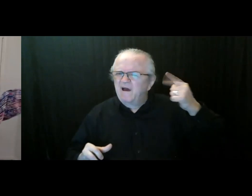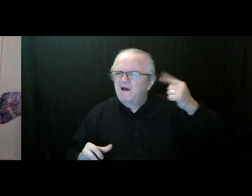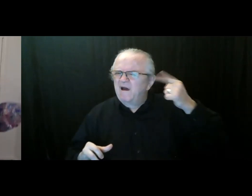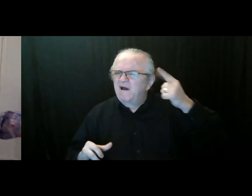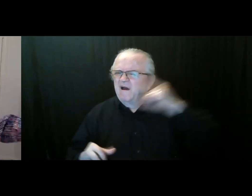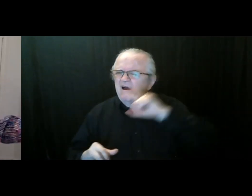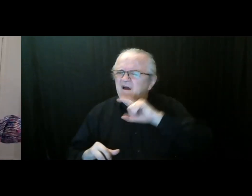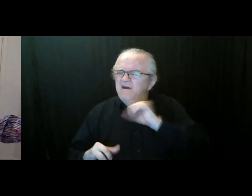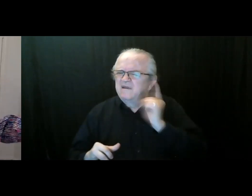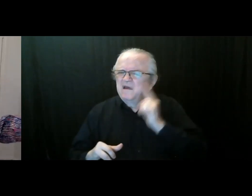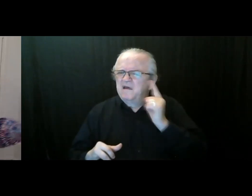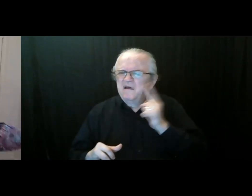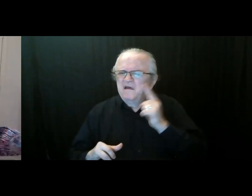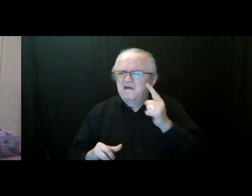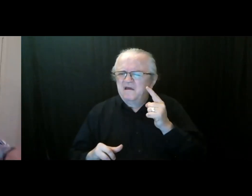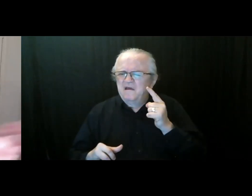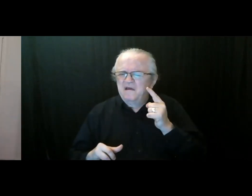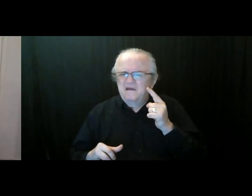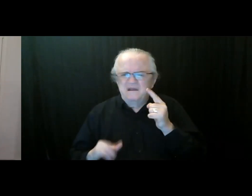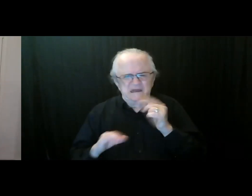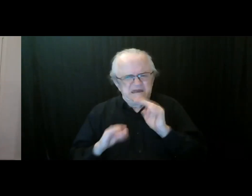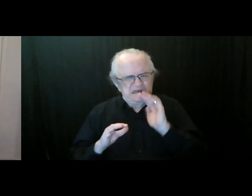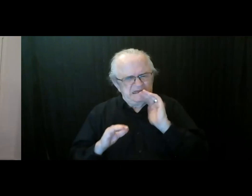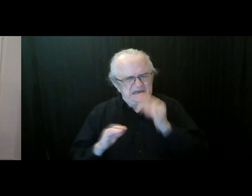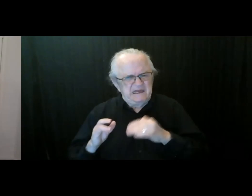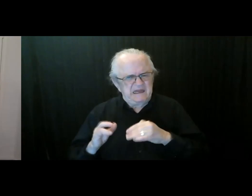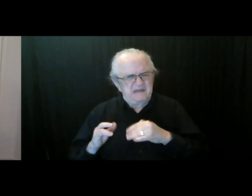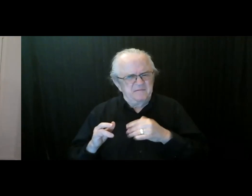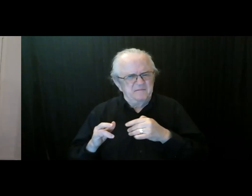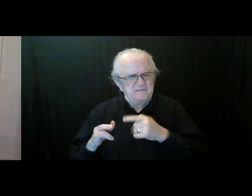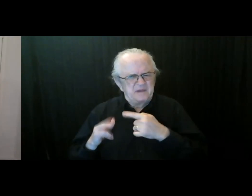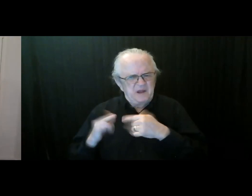and that they seemed to be getting louder.